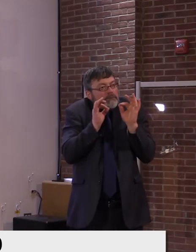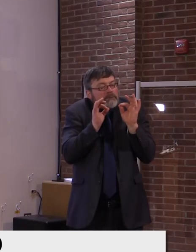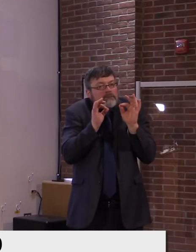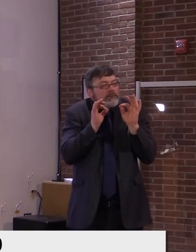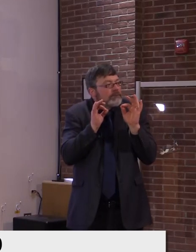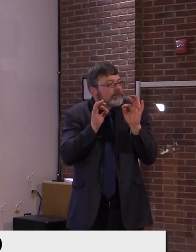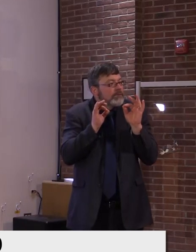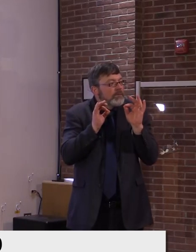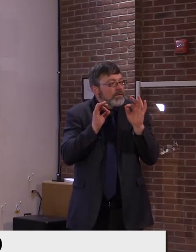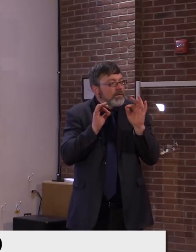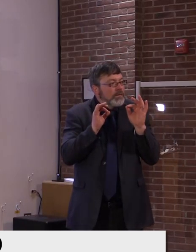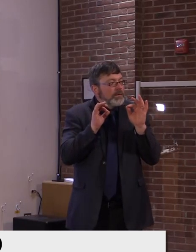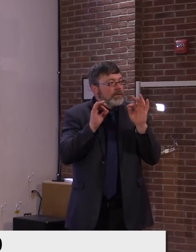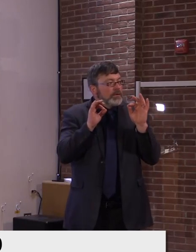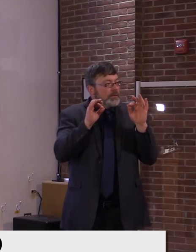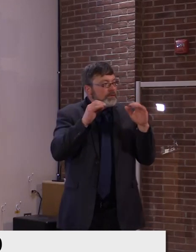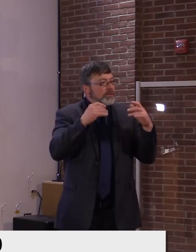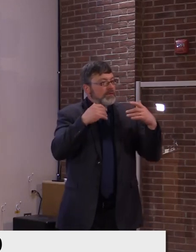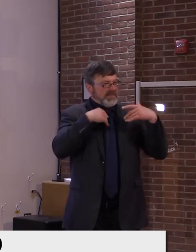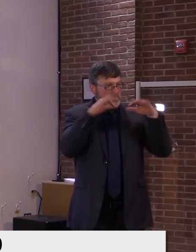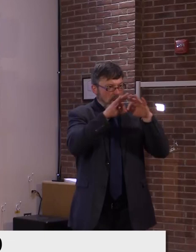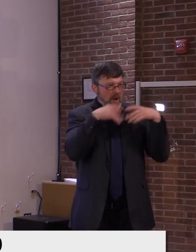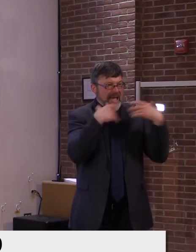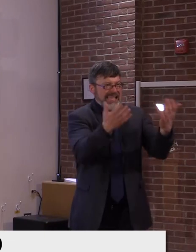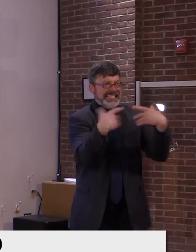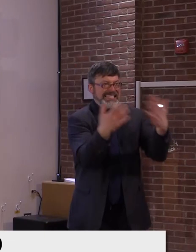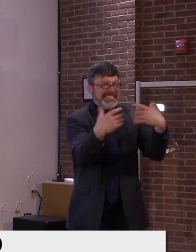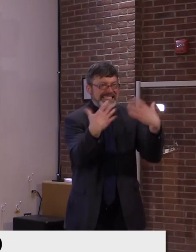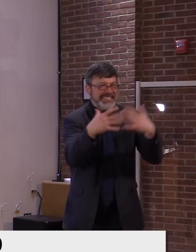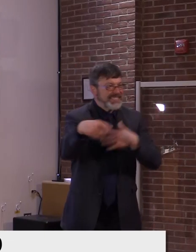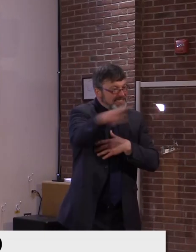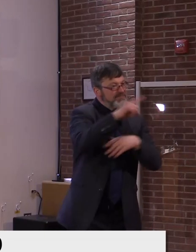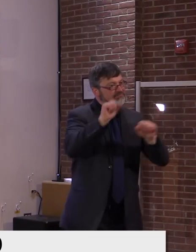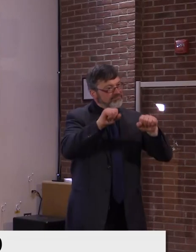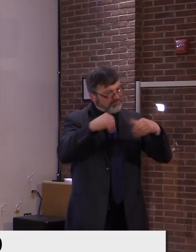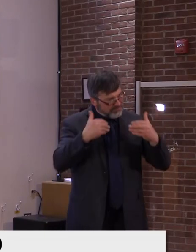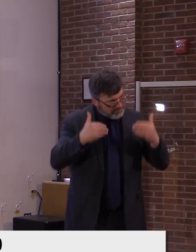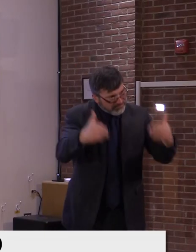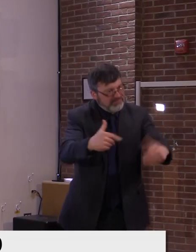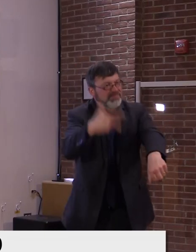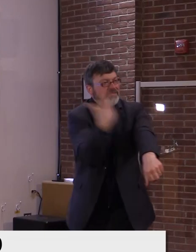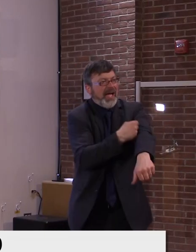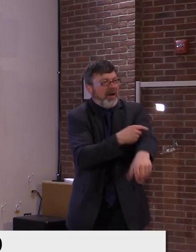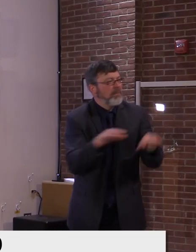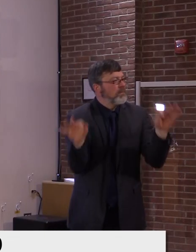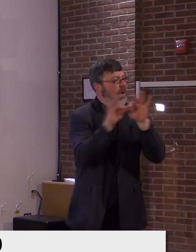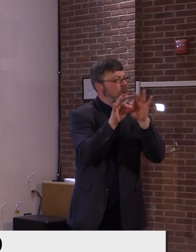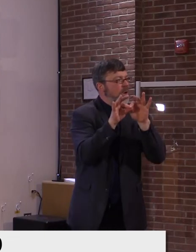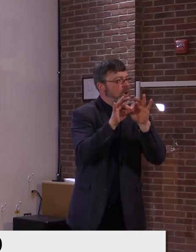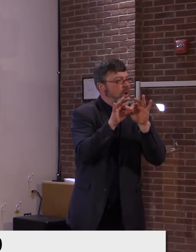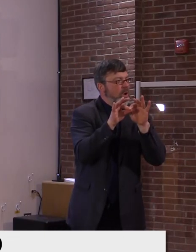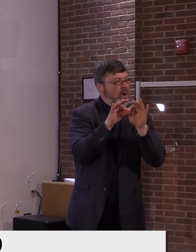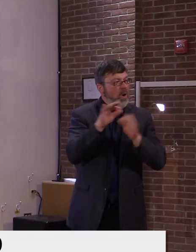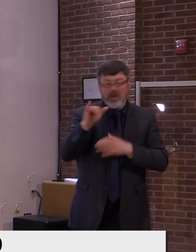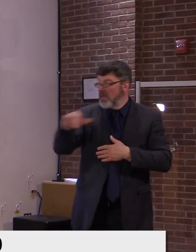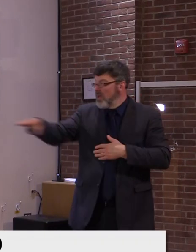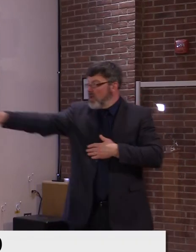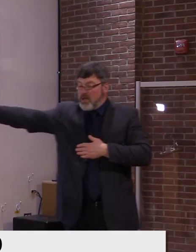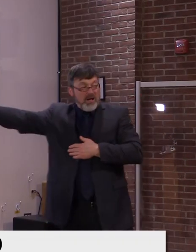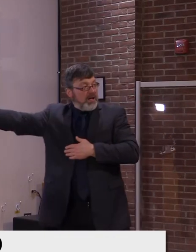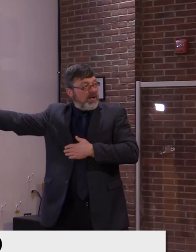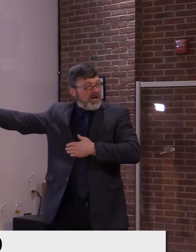yet vaccinated, and which will end up decreasing the chance and the likelihood that our cases will rise